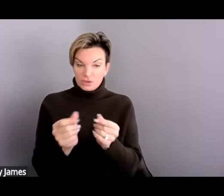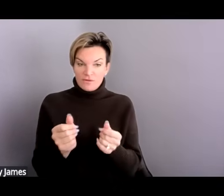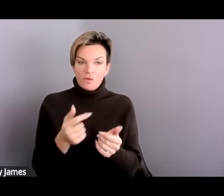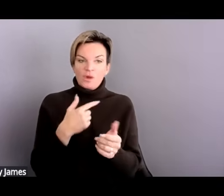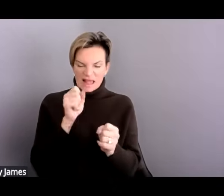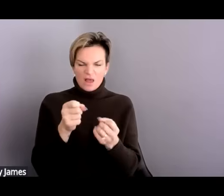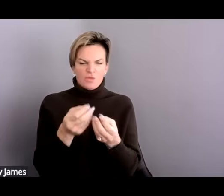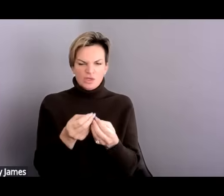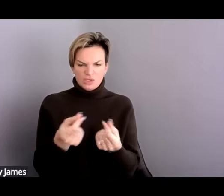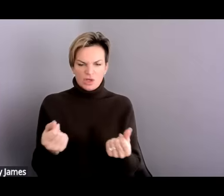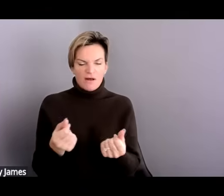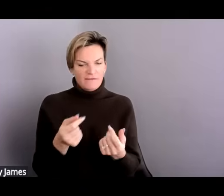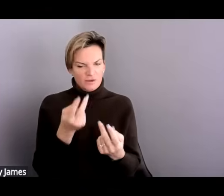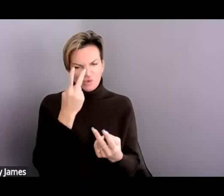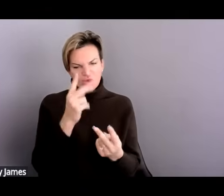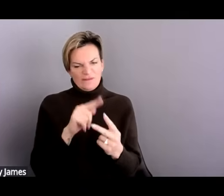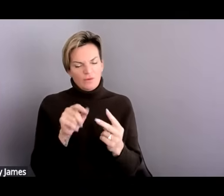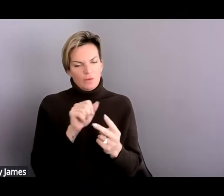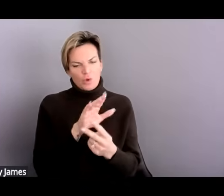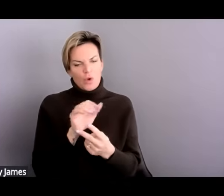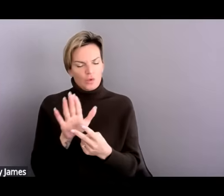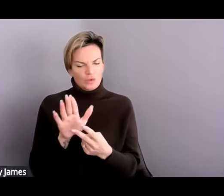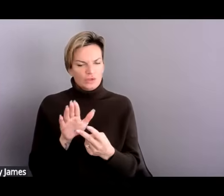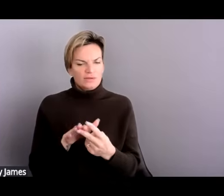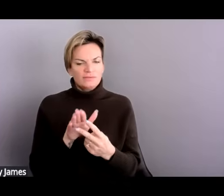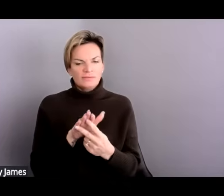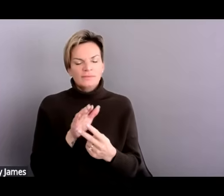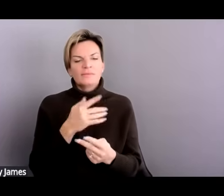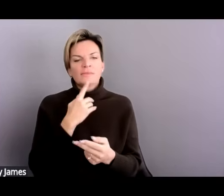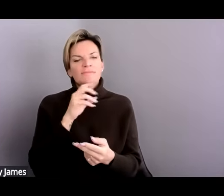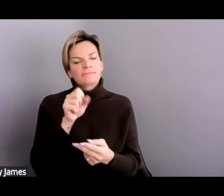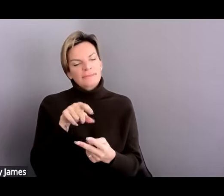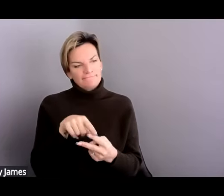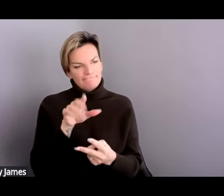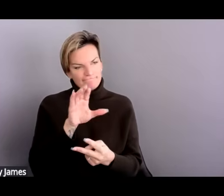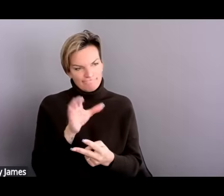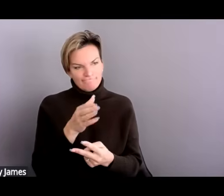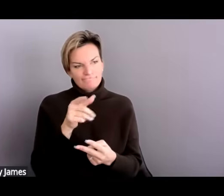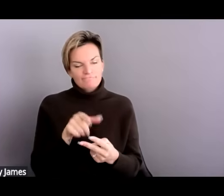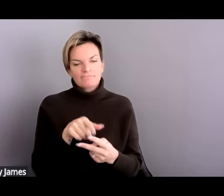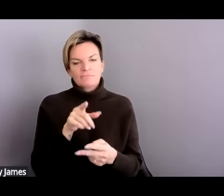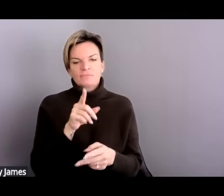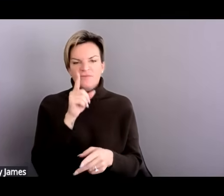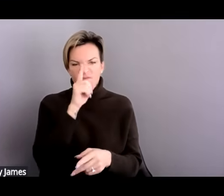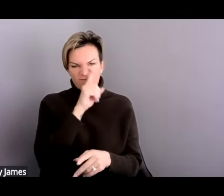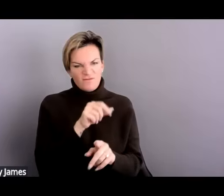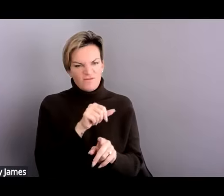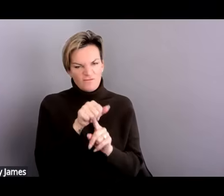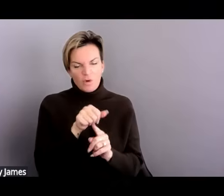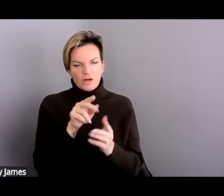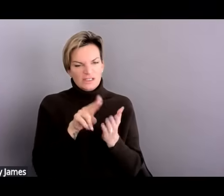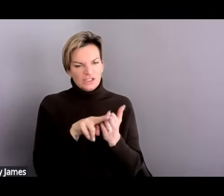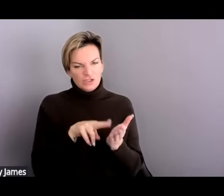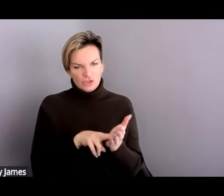resolve it in two ways. I mean, we can say, yes, these appear to be forged signatures, but they're